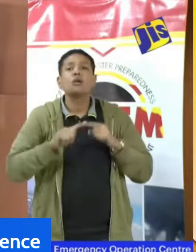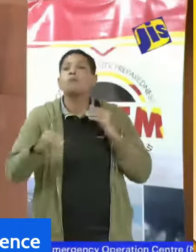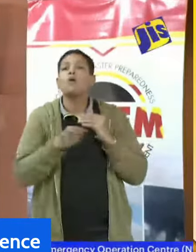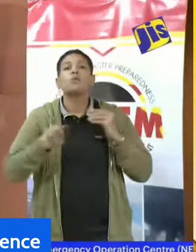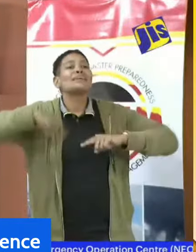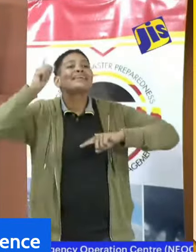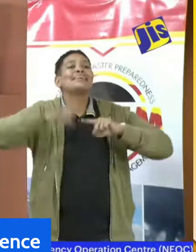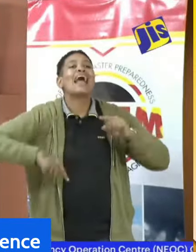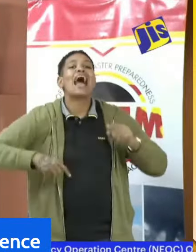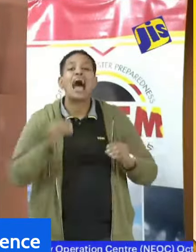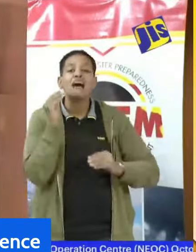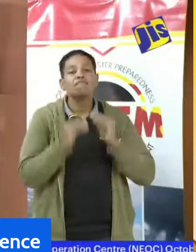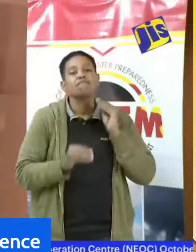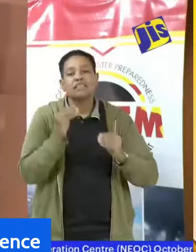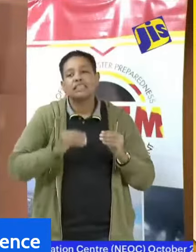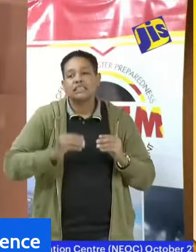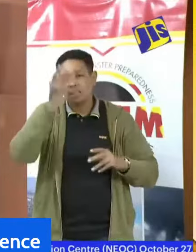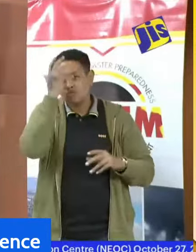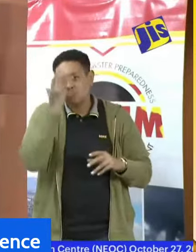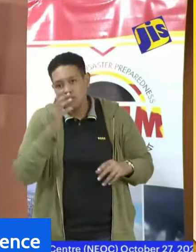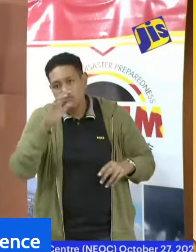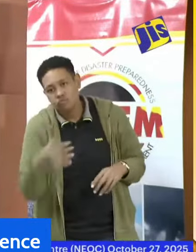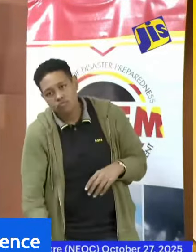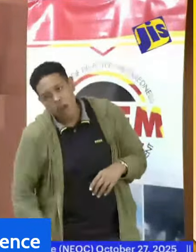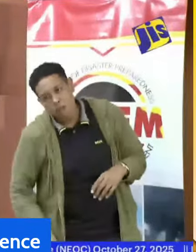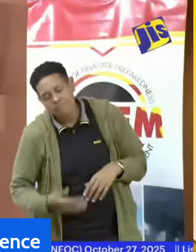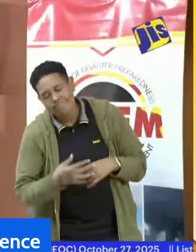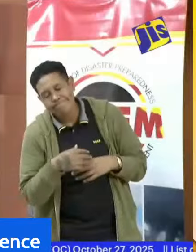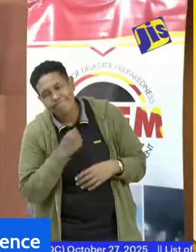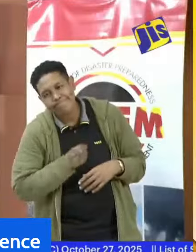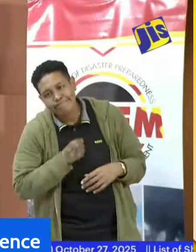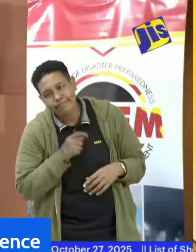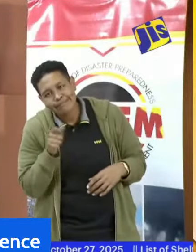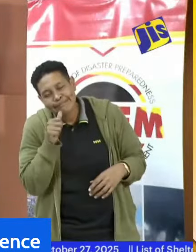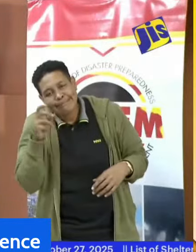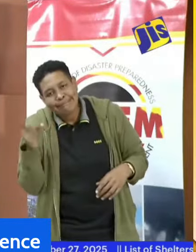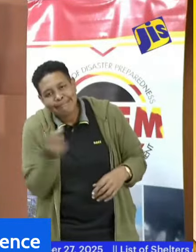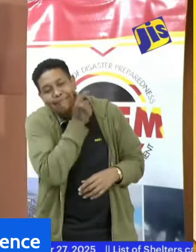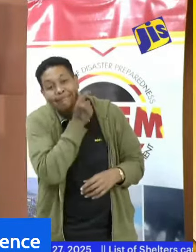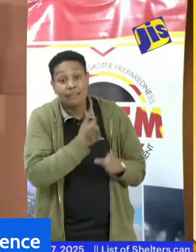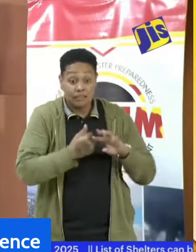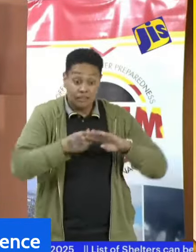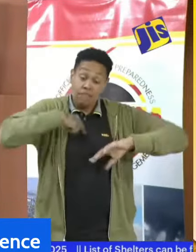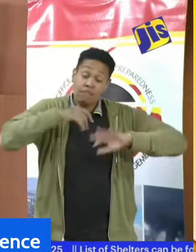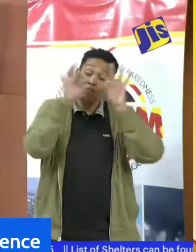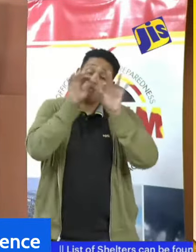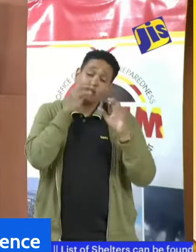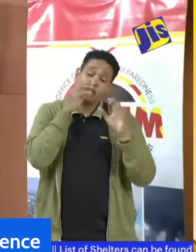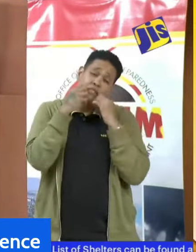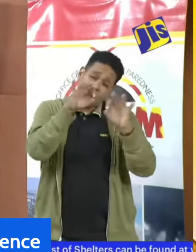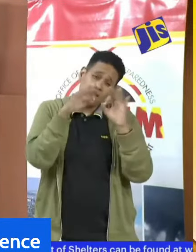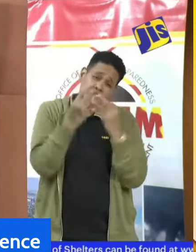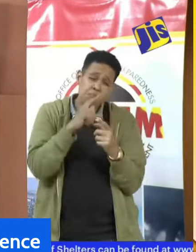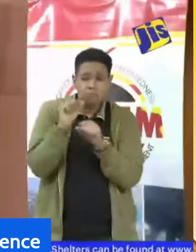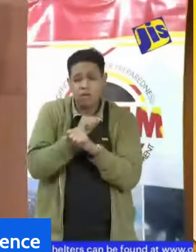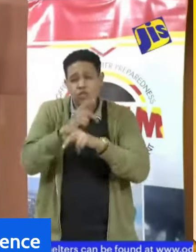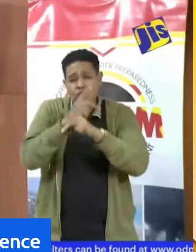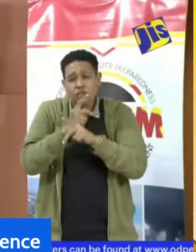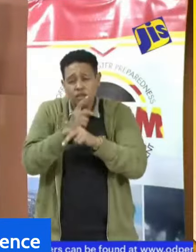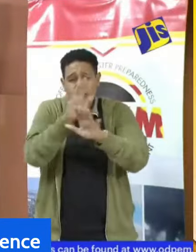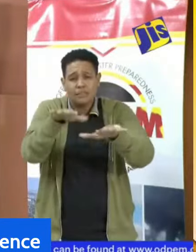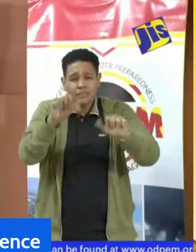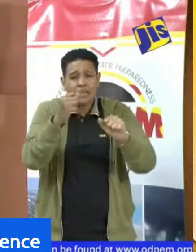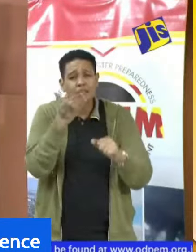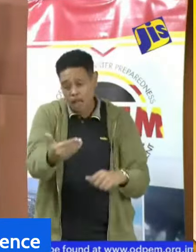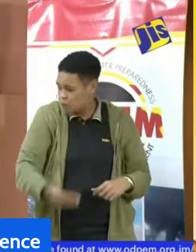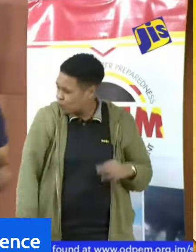can't fix regret. And so it's important for you to just take care of your families and ensure that extra precaution is taken. Thank